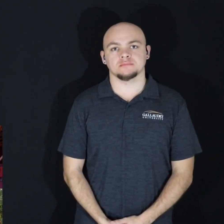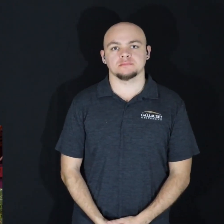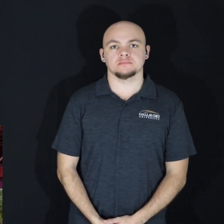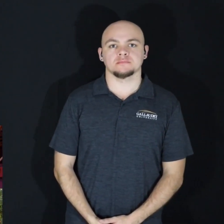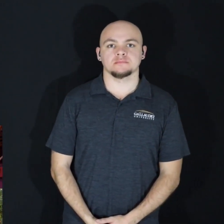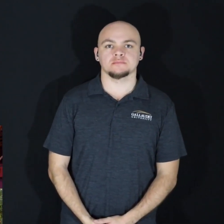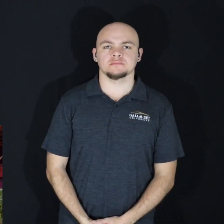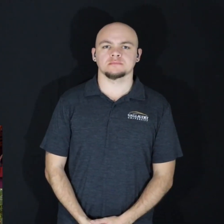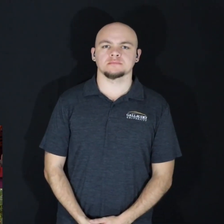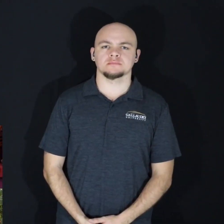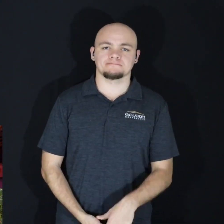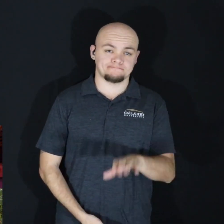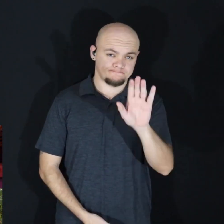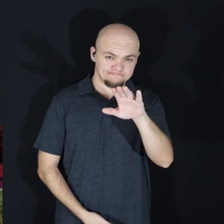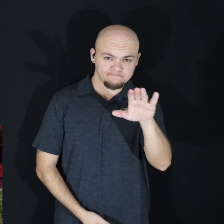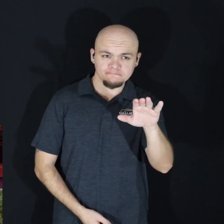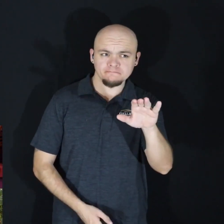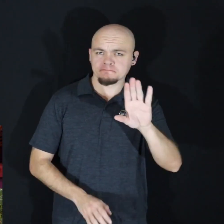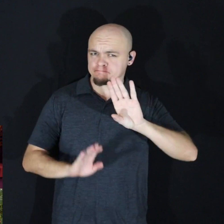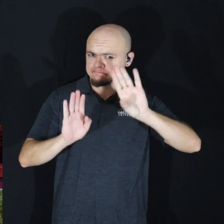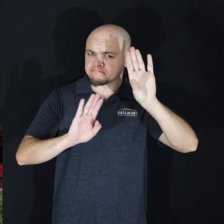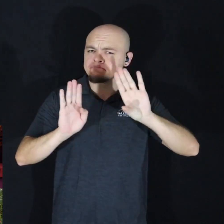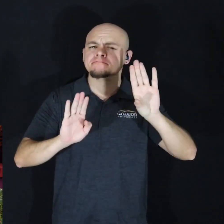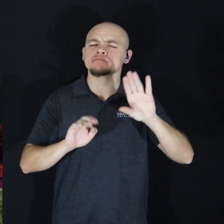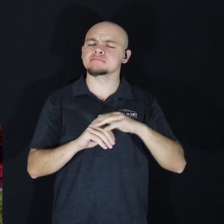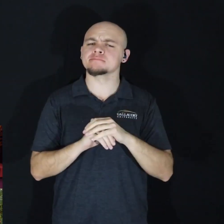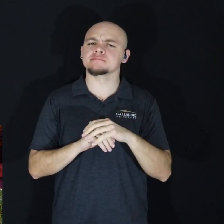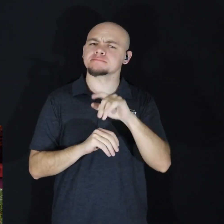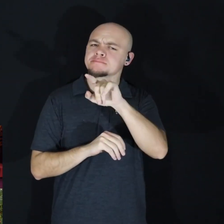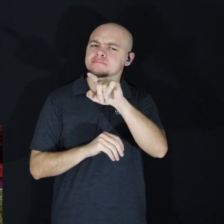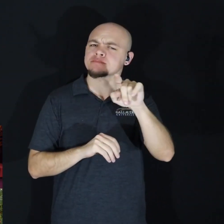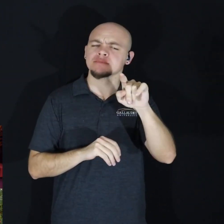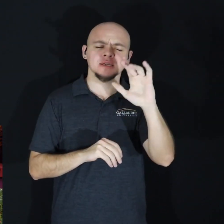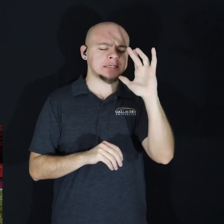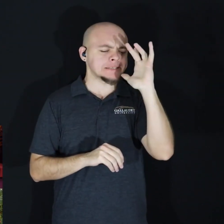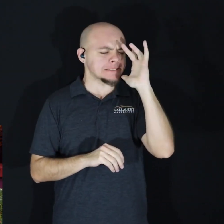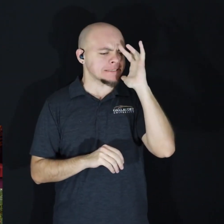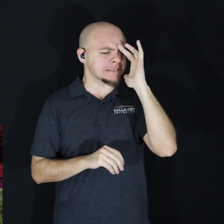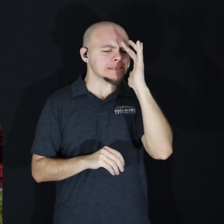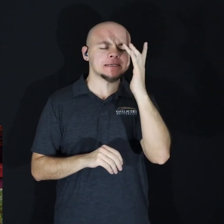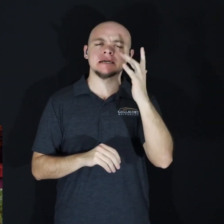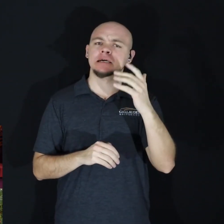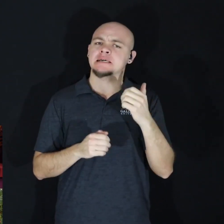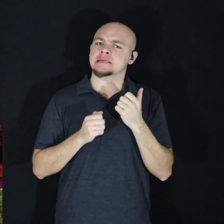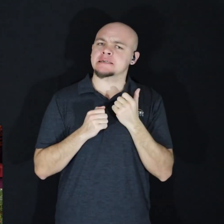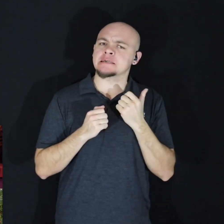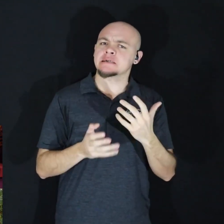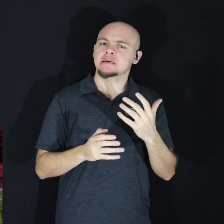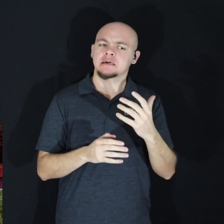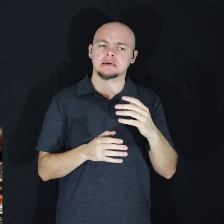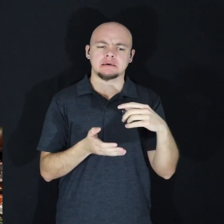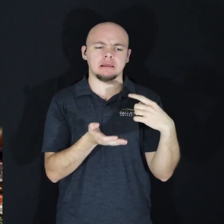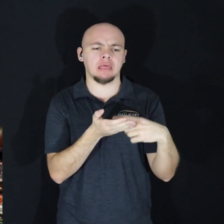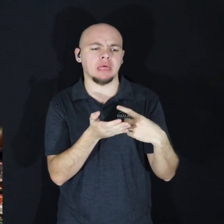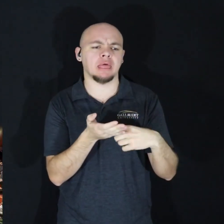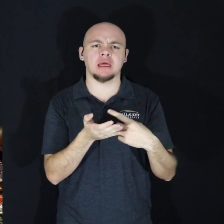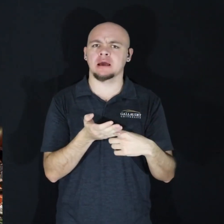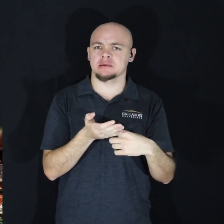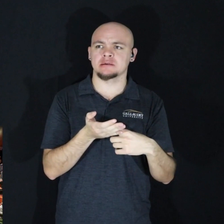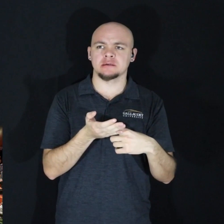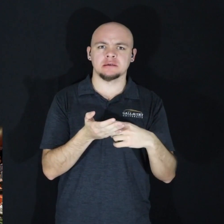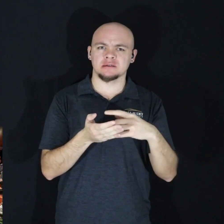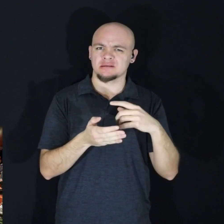Show of hands and be honest. Who of you is tired and a little exhausted of all the talks that we heard today? Let's be